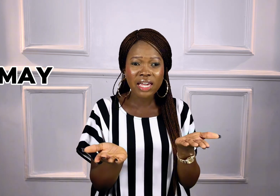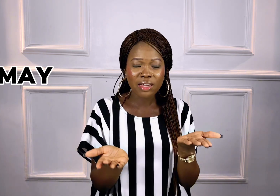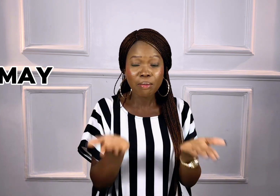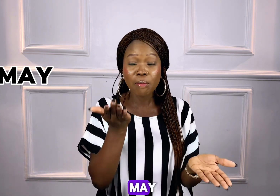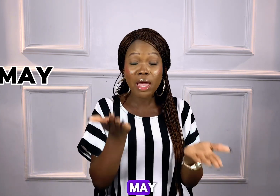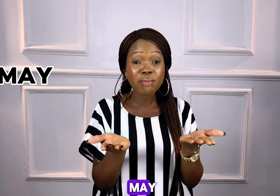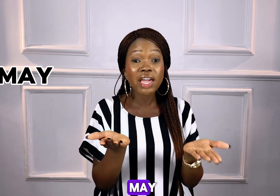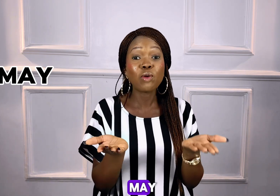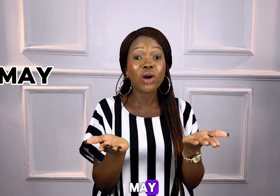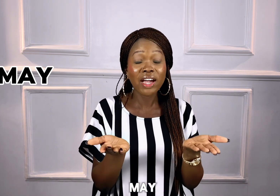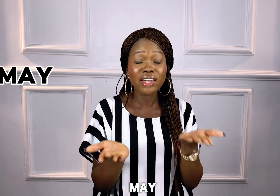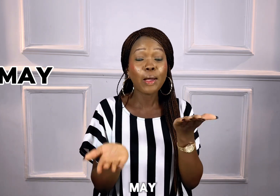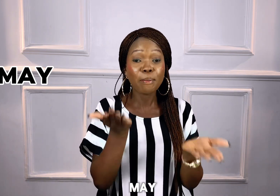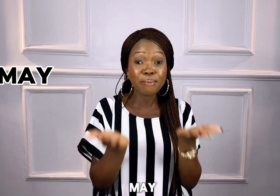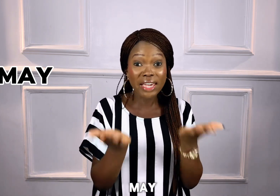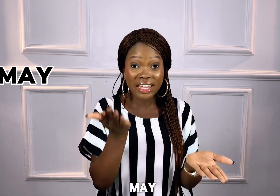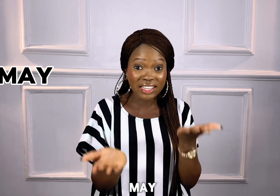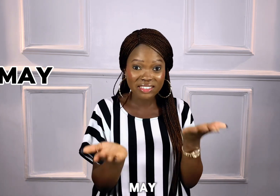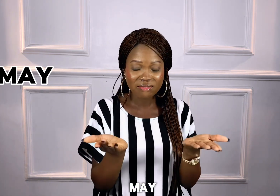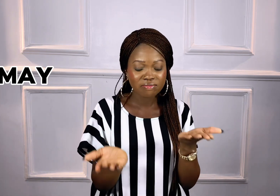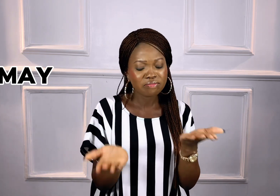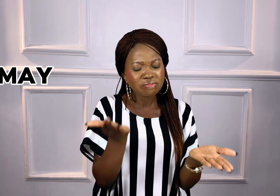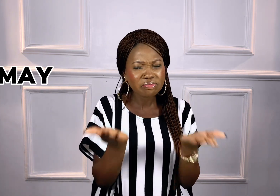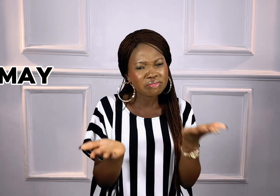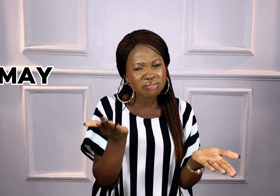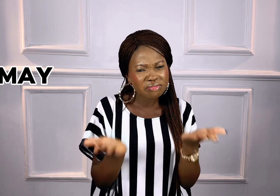M-A. M-A-Y. May.